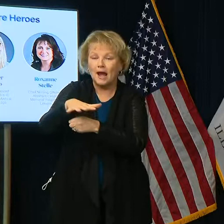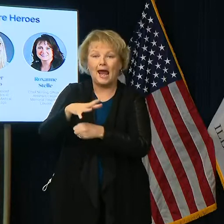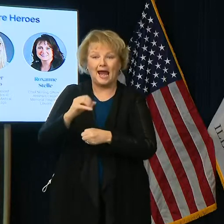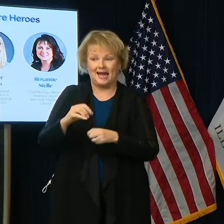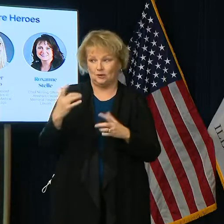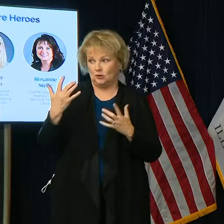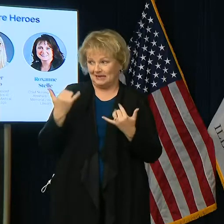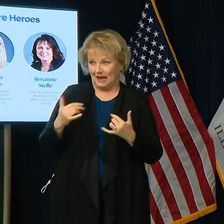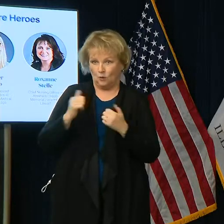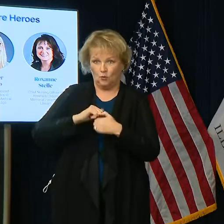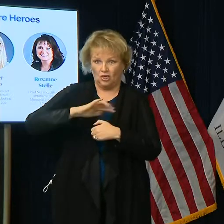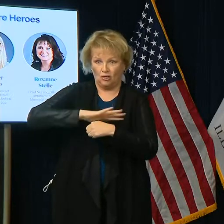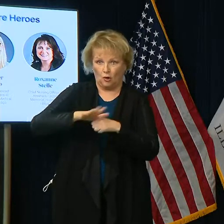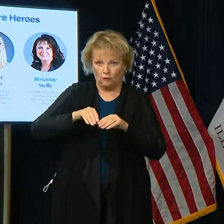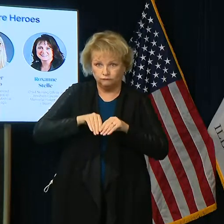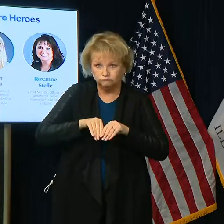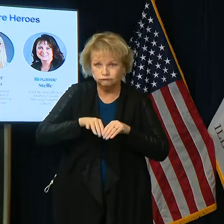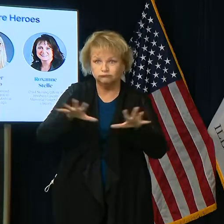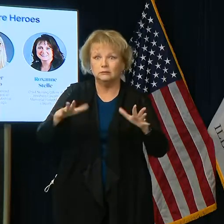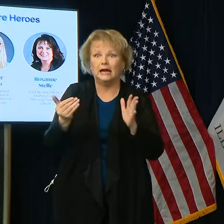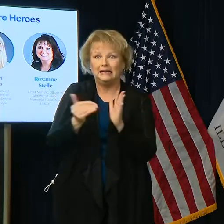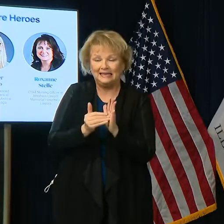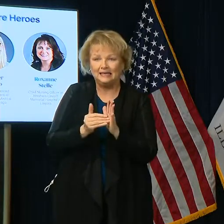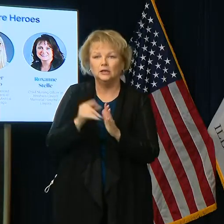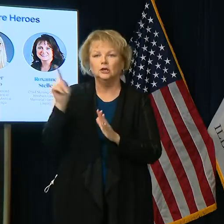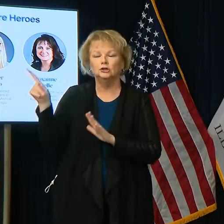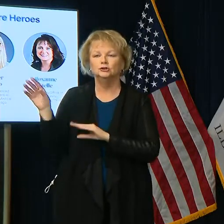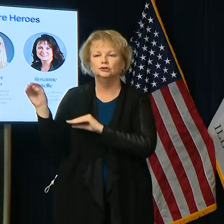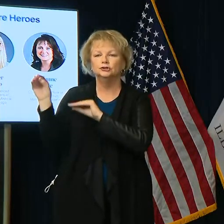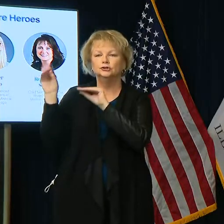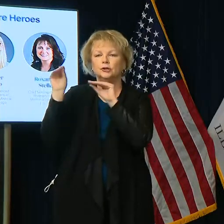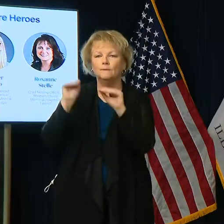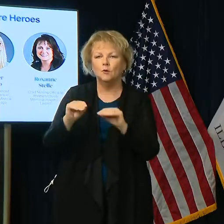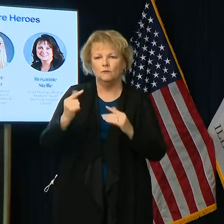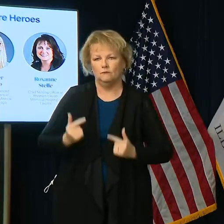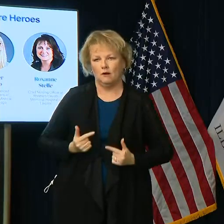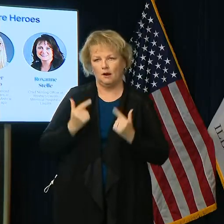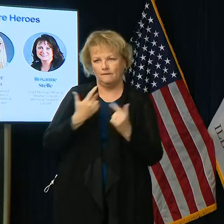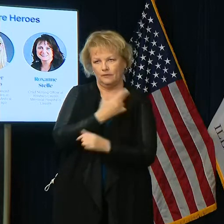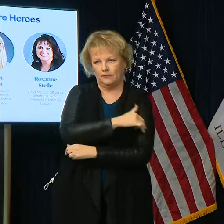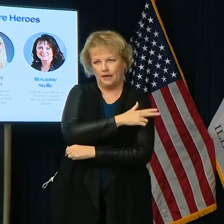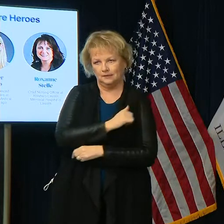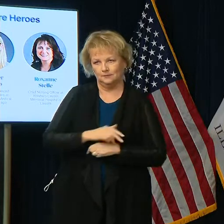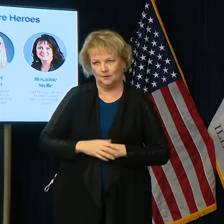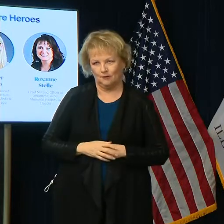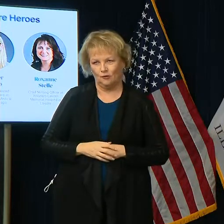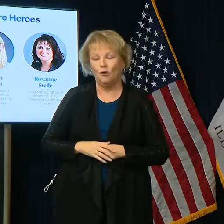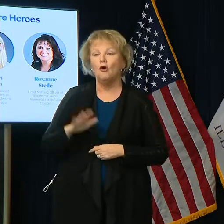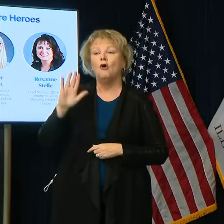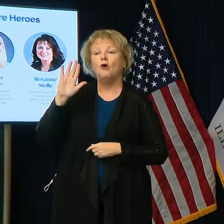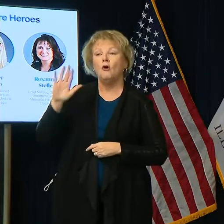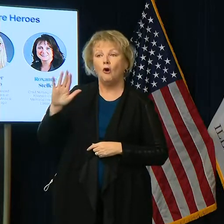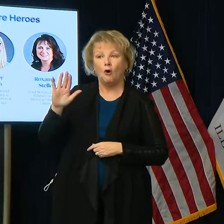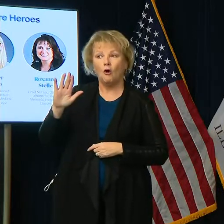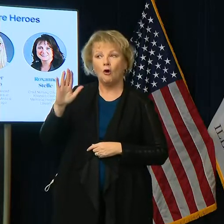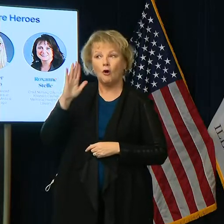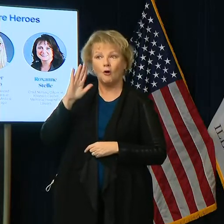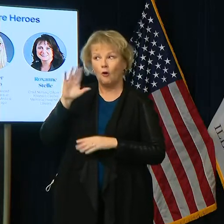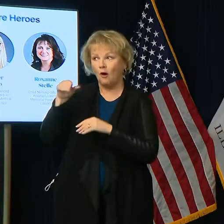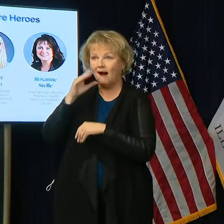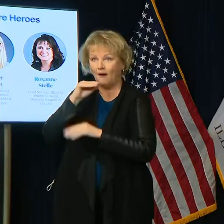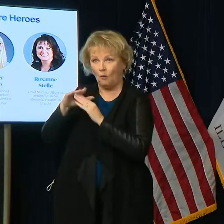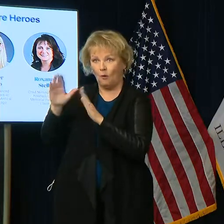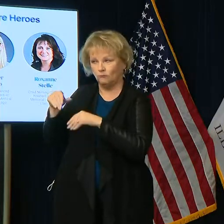this recent surge, a resident of the hospital herself. Dr. Papella has moved a cot into